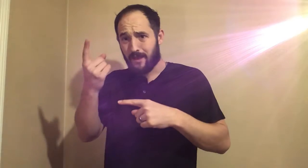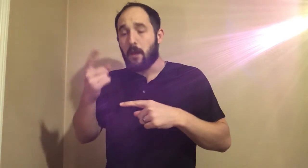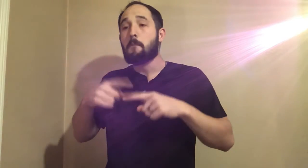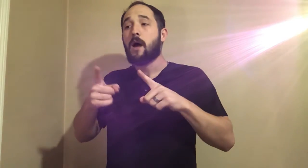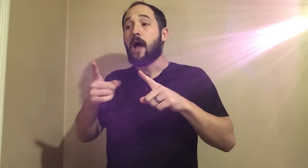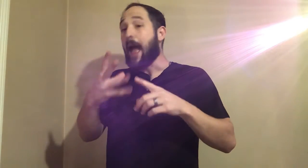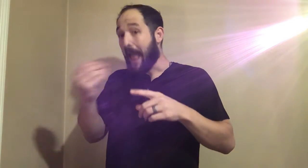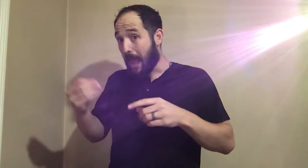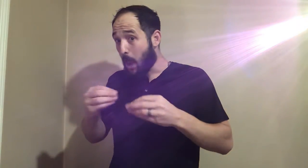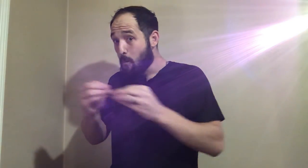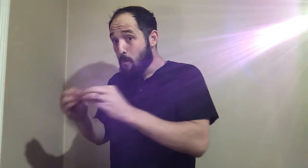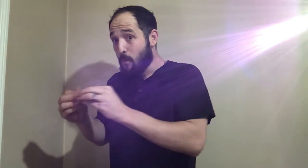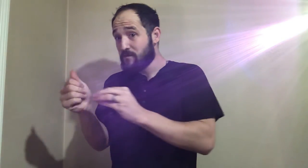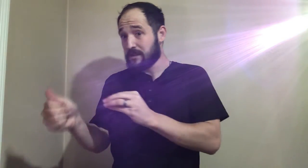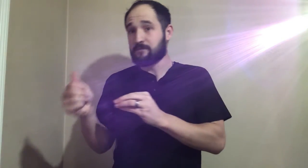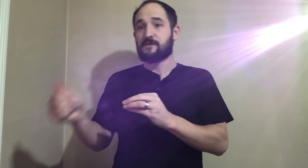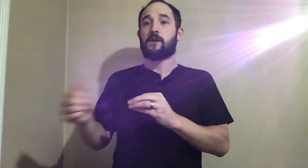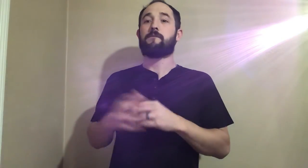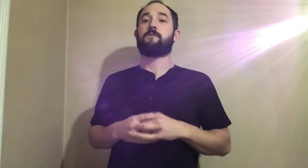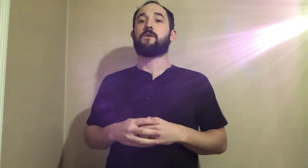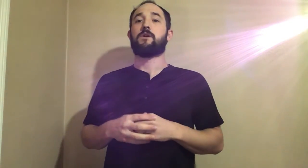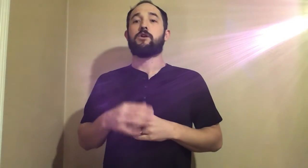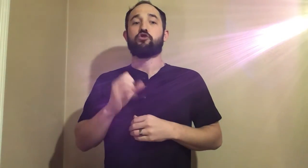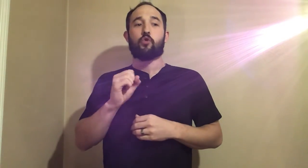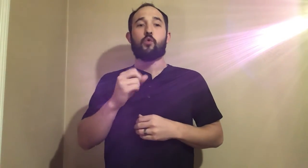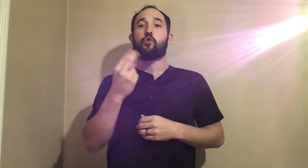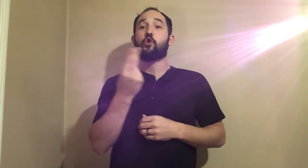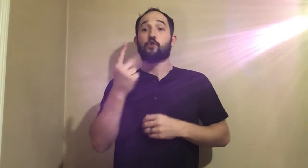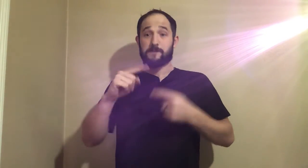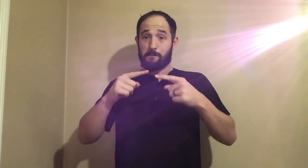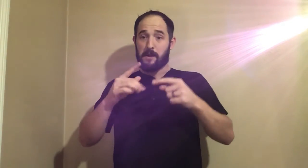move. So the use of pain medication is really important.